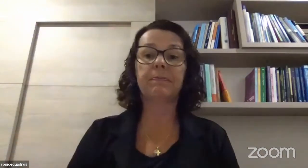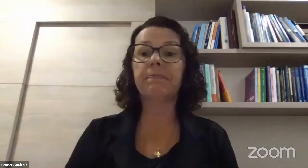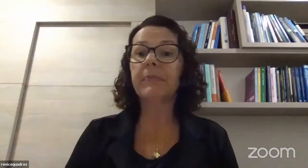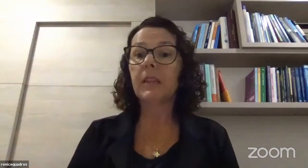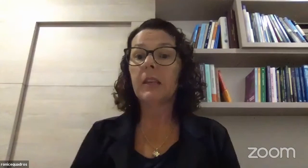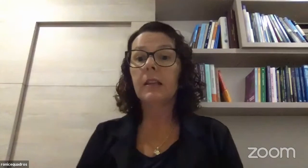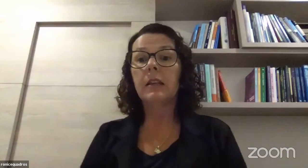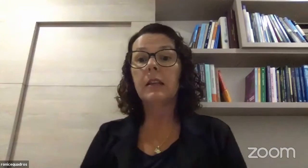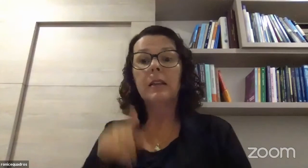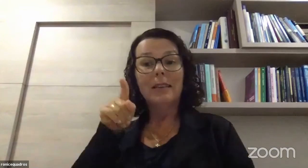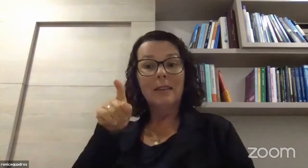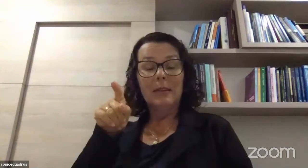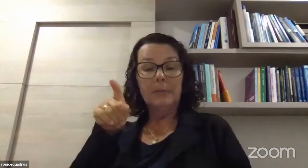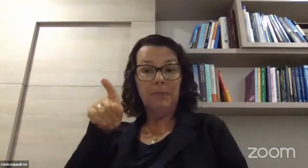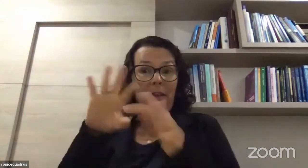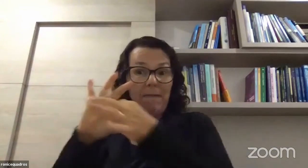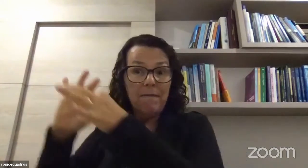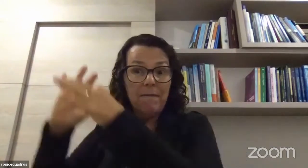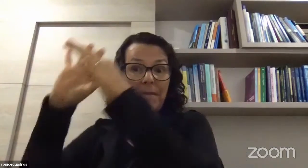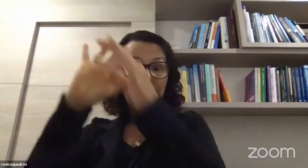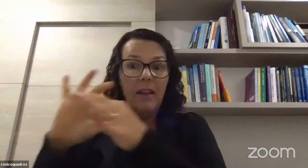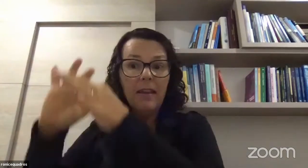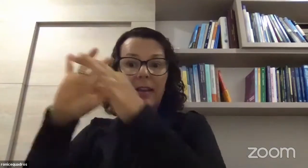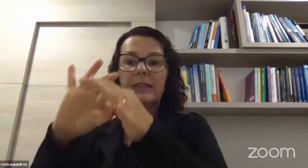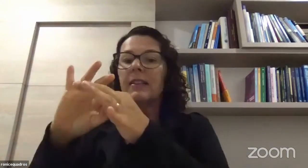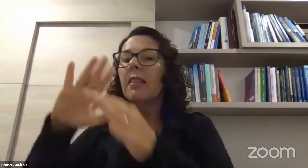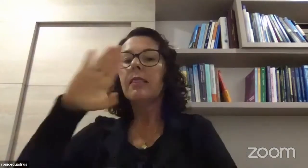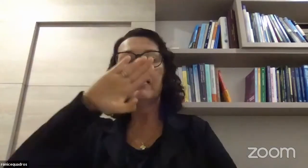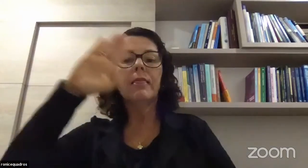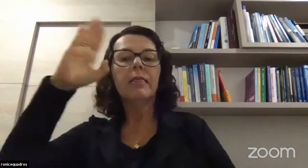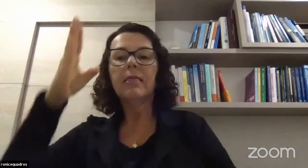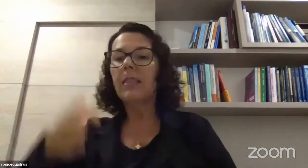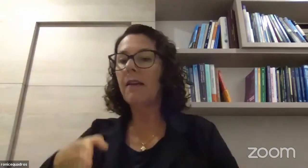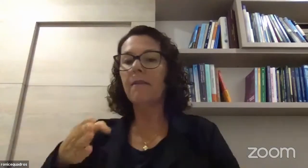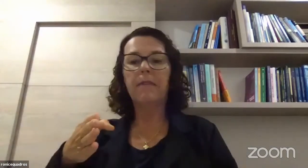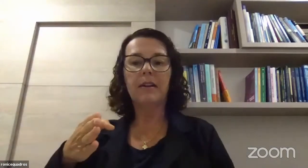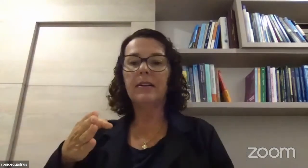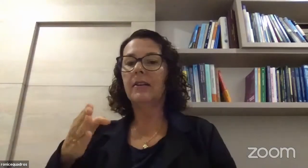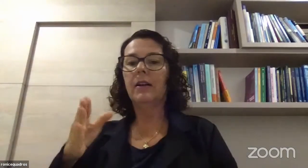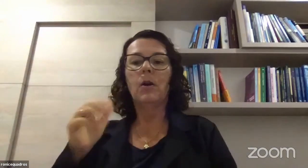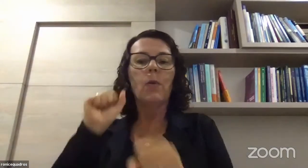language and signing accessibility across the nation.